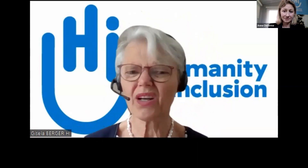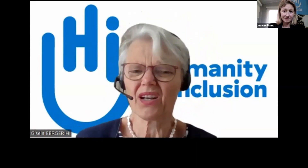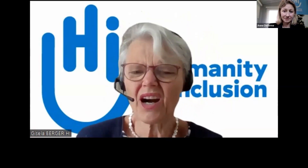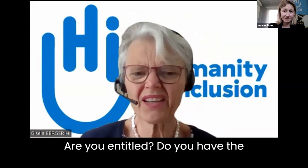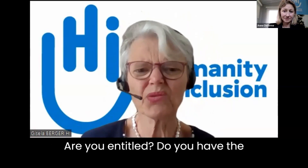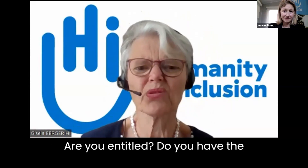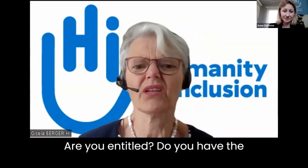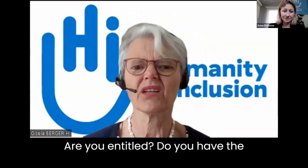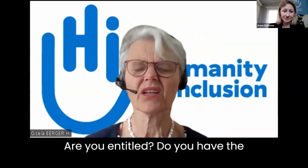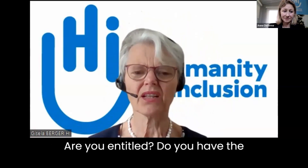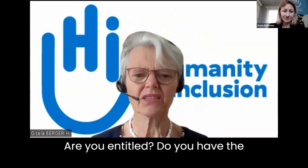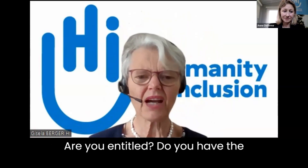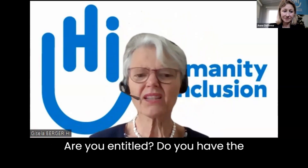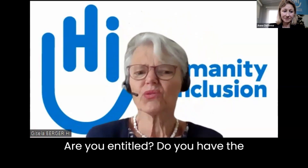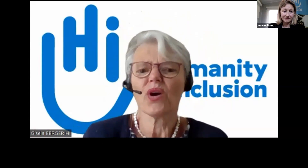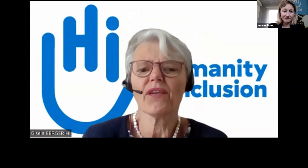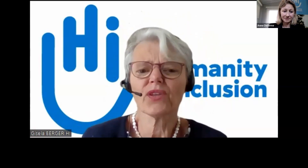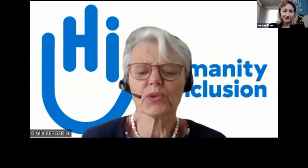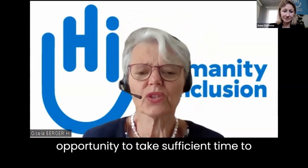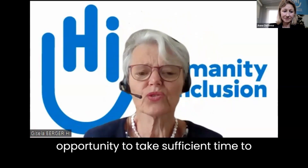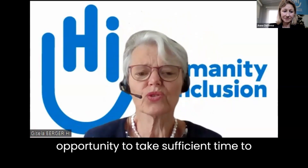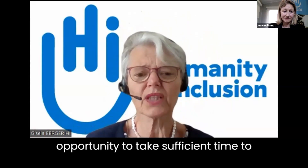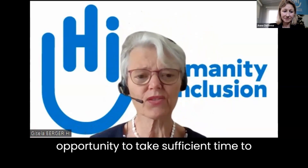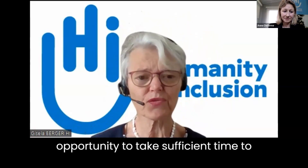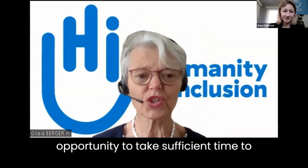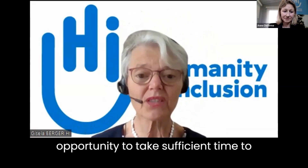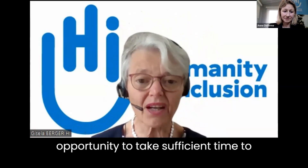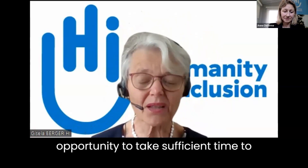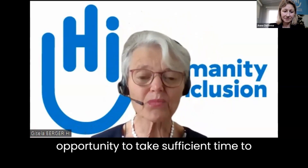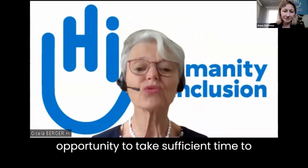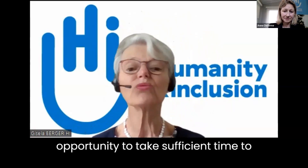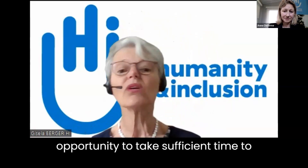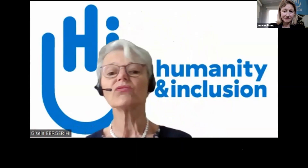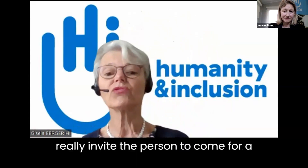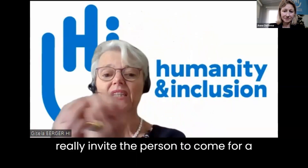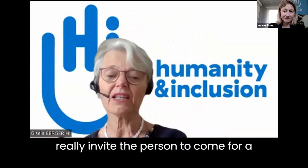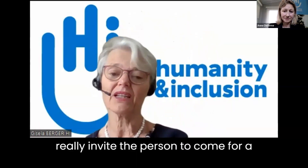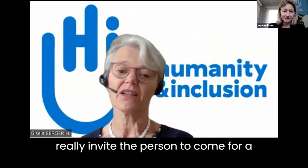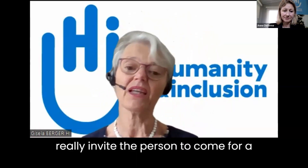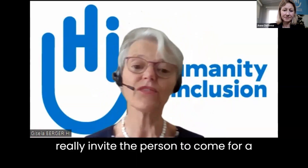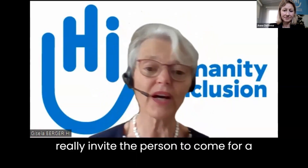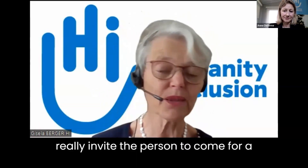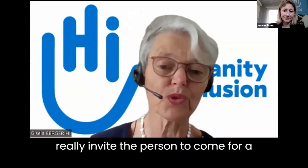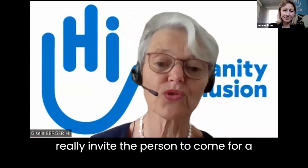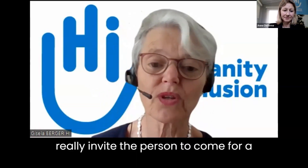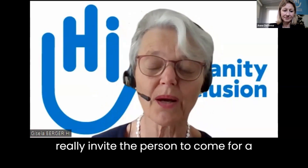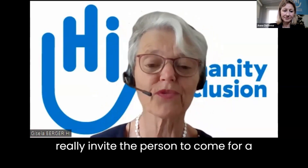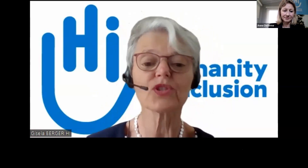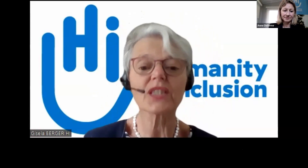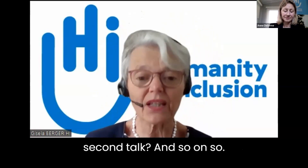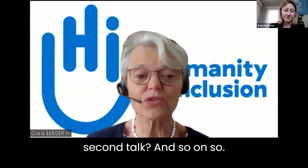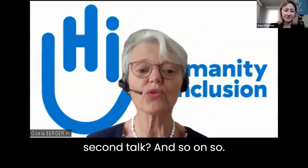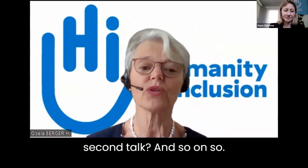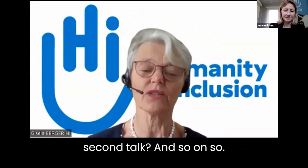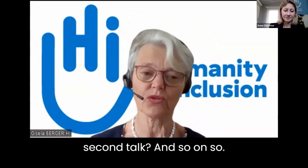you, are you entitled, do you have the opportunity to take sufficient time to invite the person to come